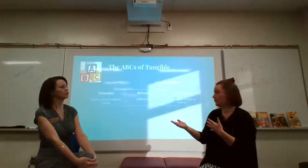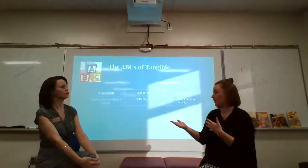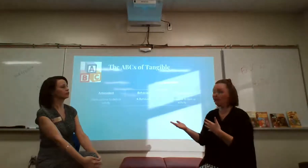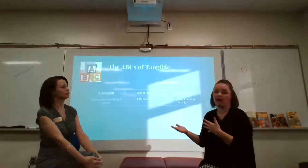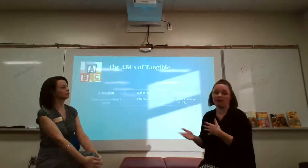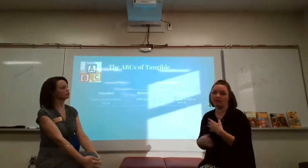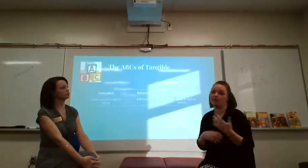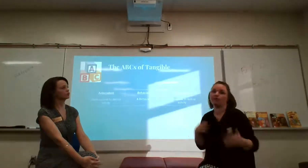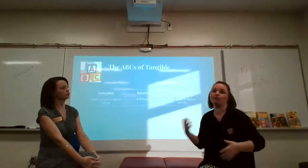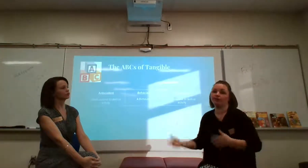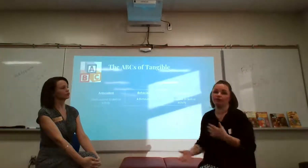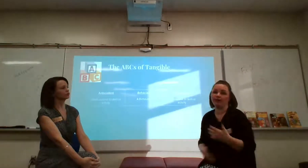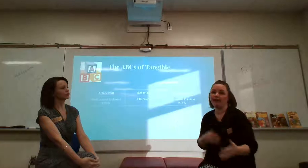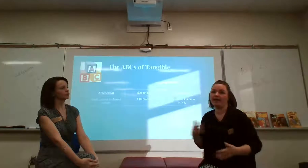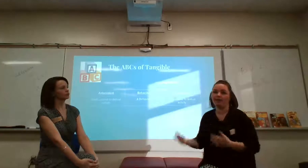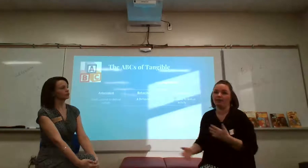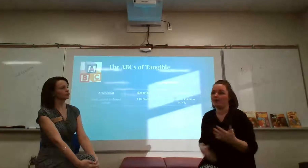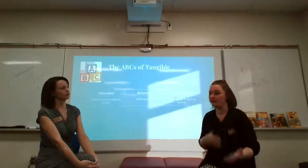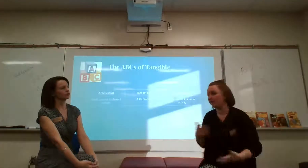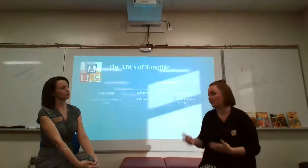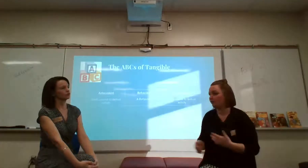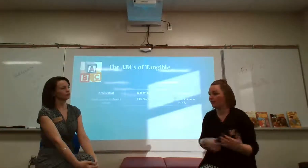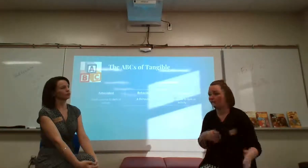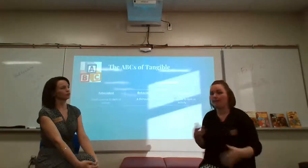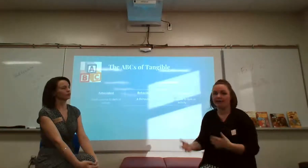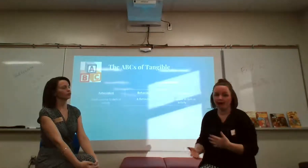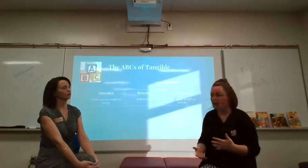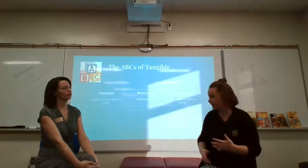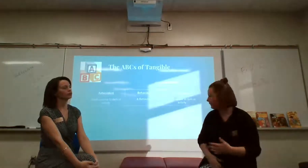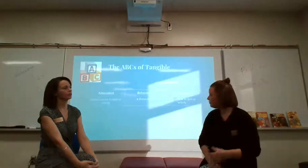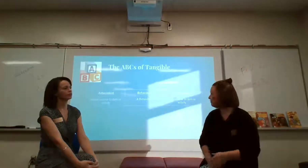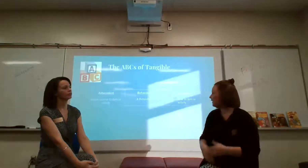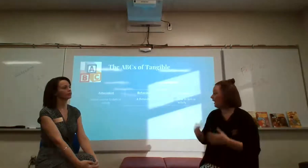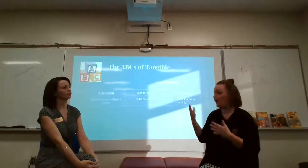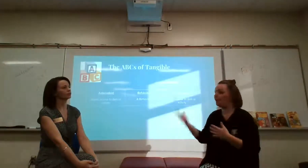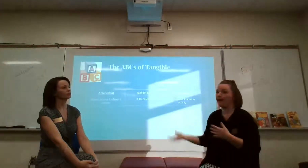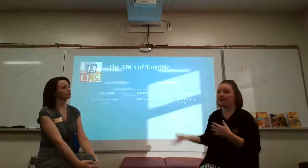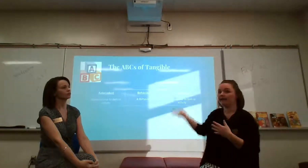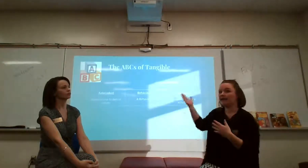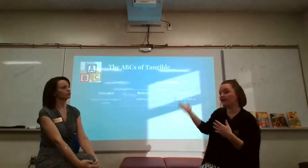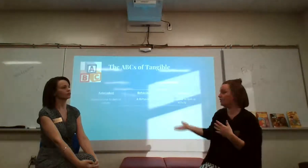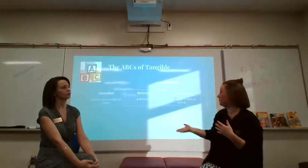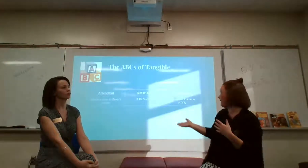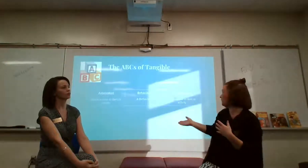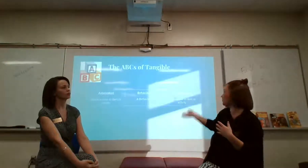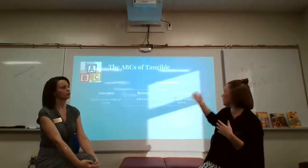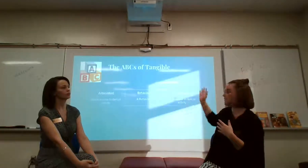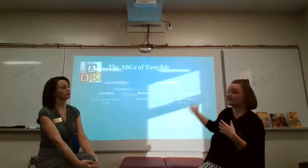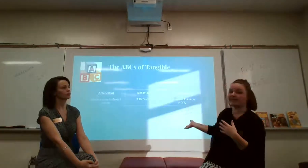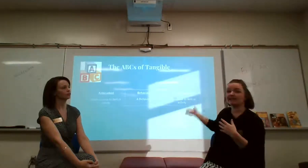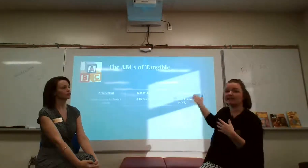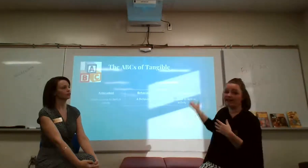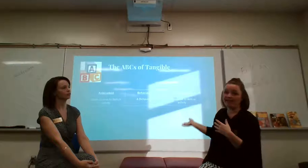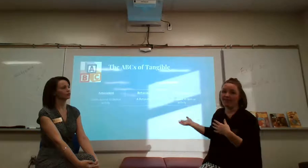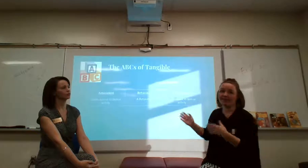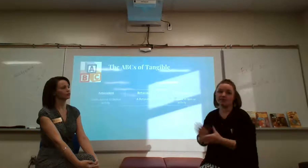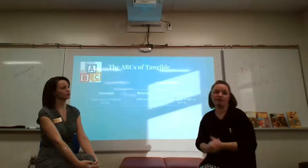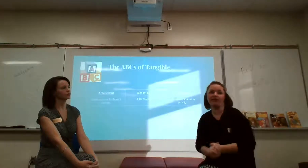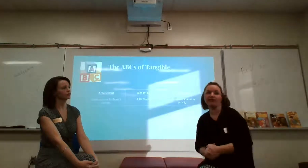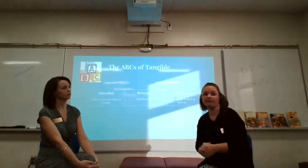A column. So, right now I might want my cell phone or I might want a coffee. I get engaged in a behavior and I successfully get that. So if I yelled over